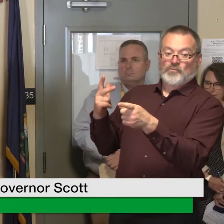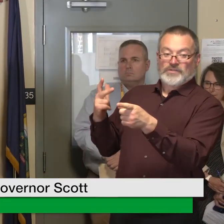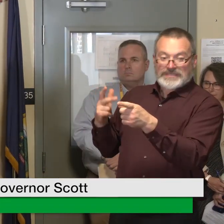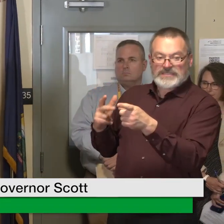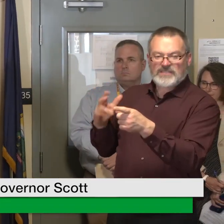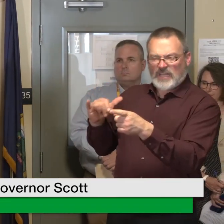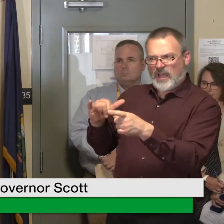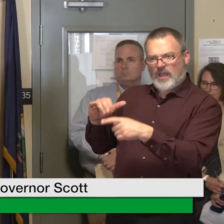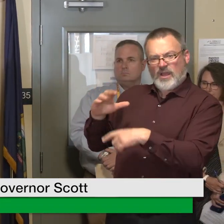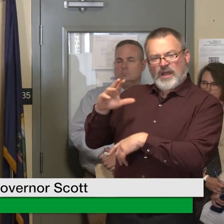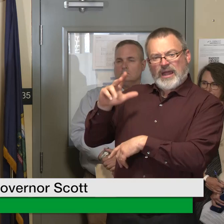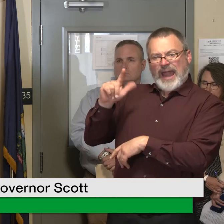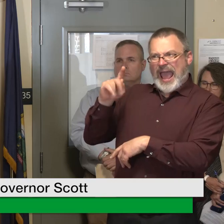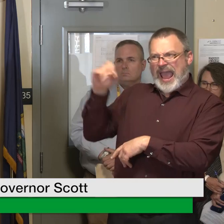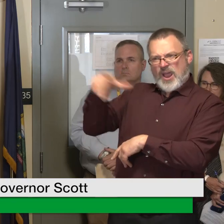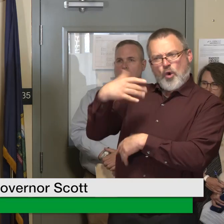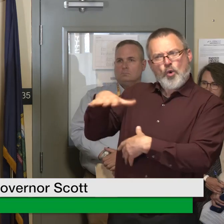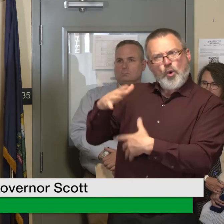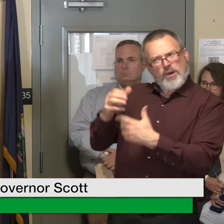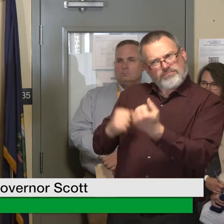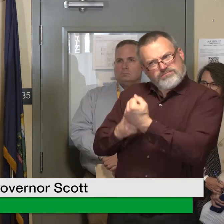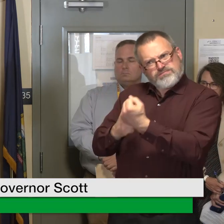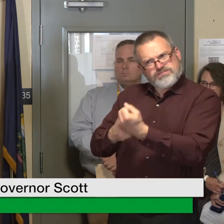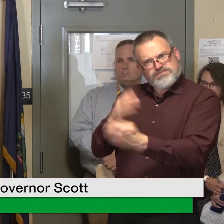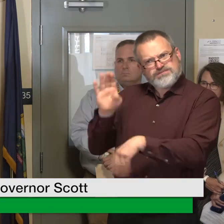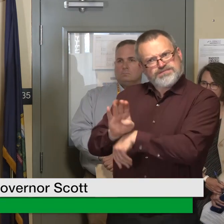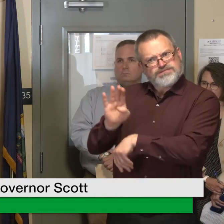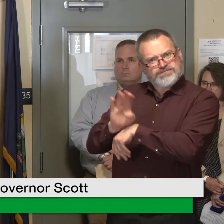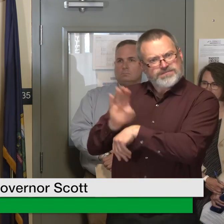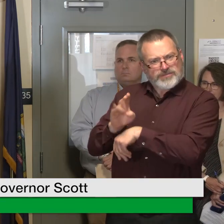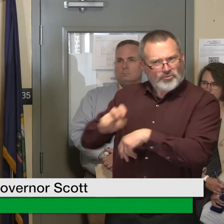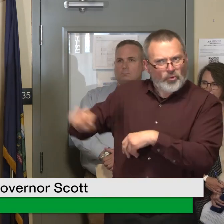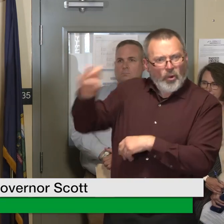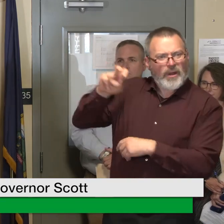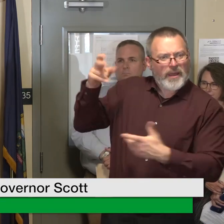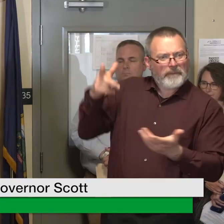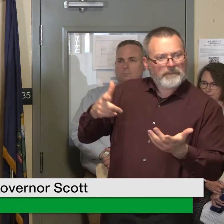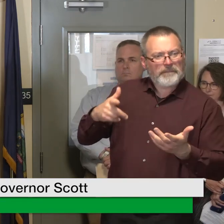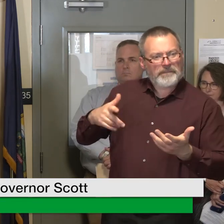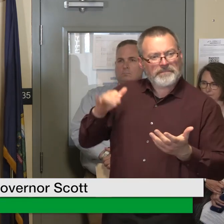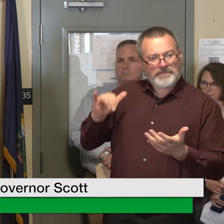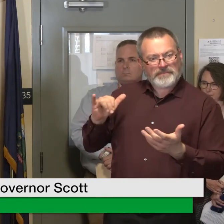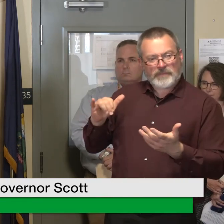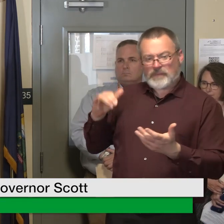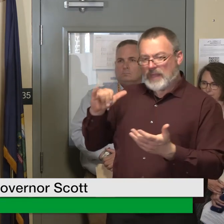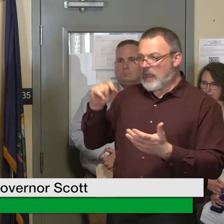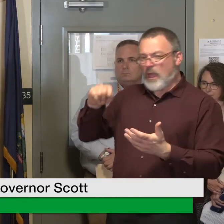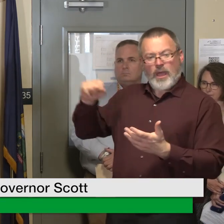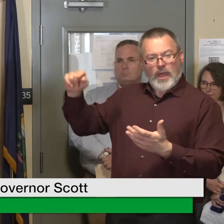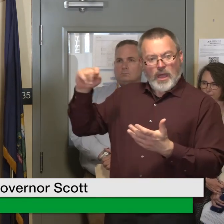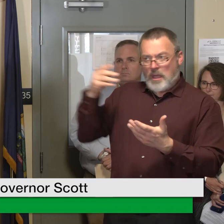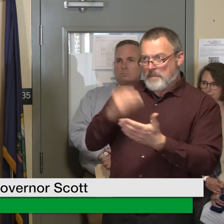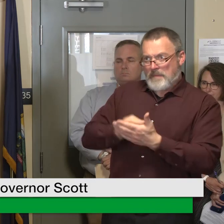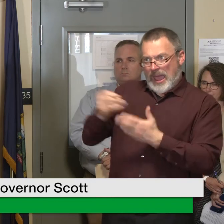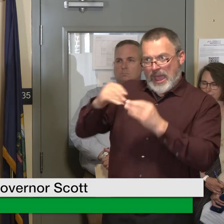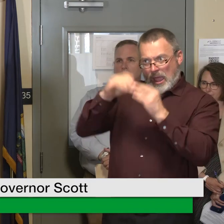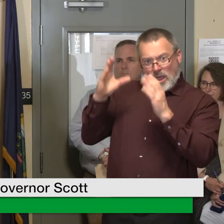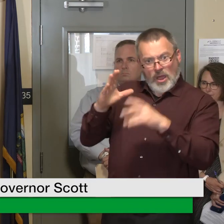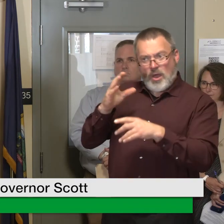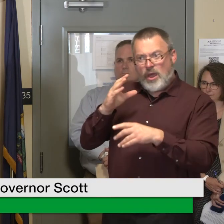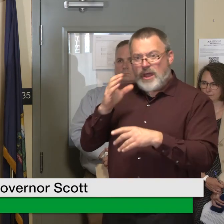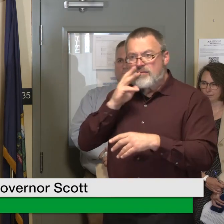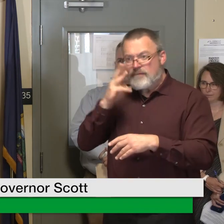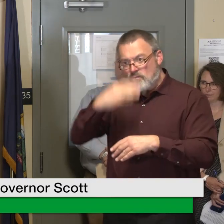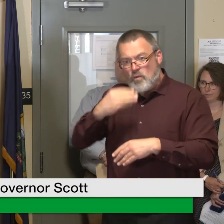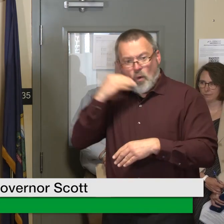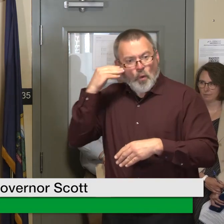phosphorus comes from a lot of different areas. You talk about buyouts of like flooded homes per se, but what about farms? I mean, should we be looking